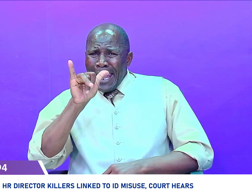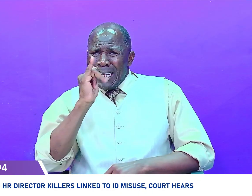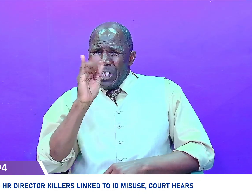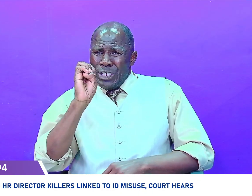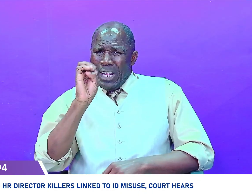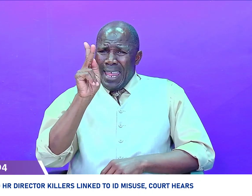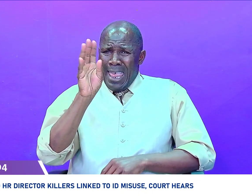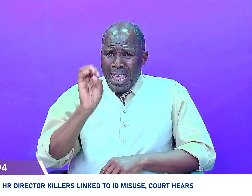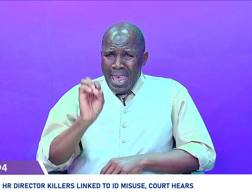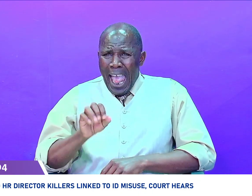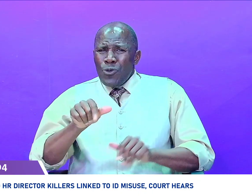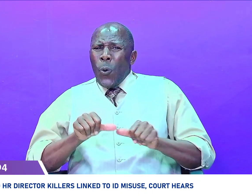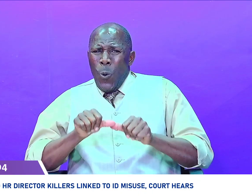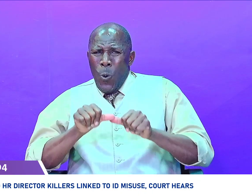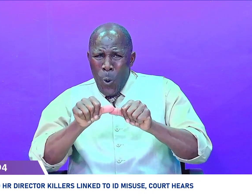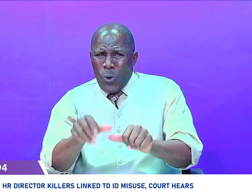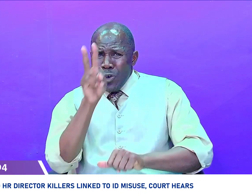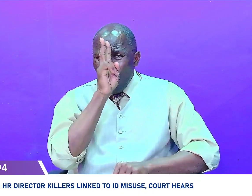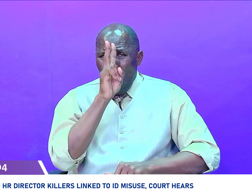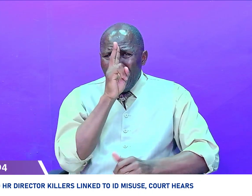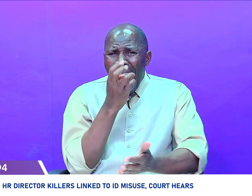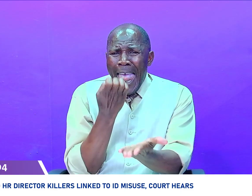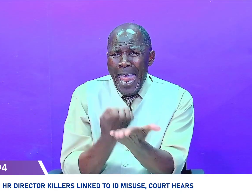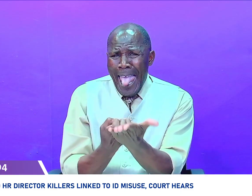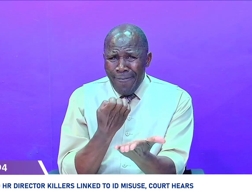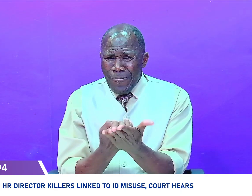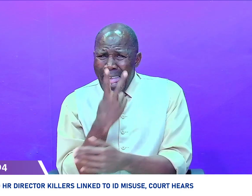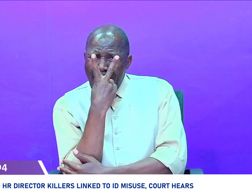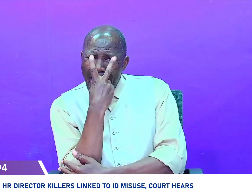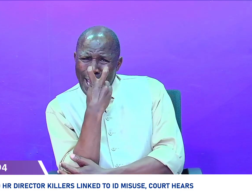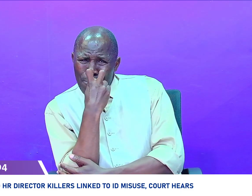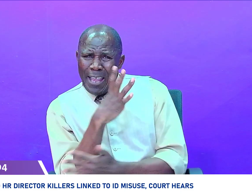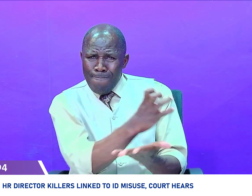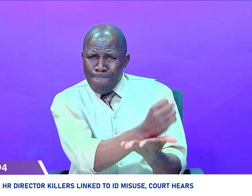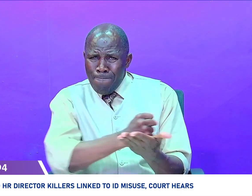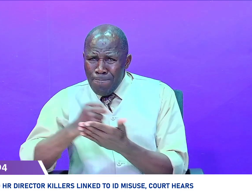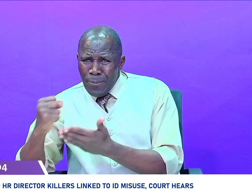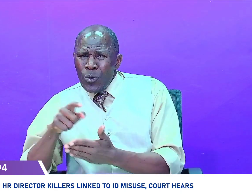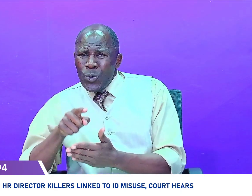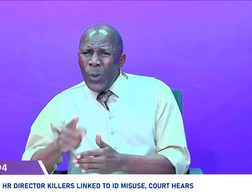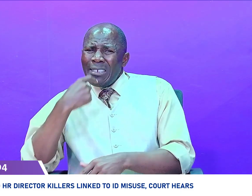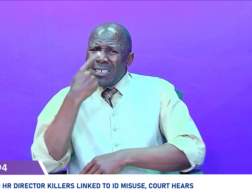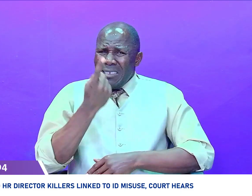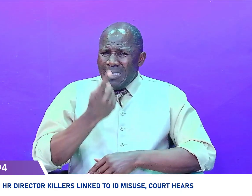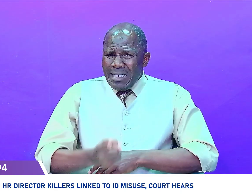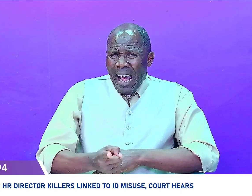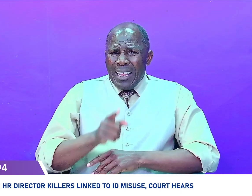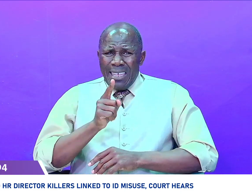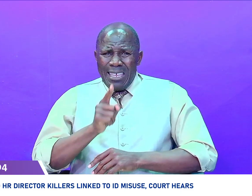Director Willis Ayeko continues as police probe the suspects alleged to the